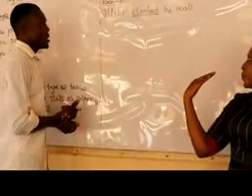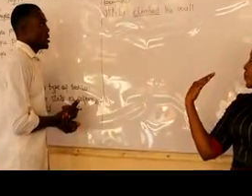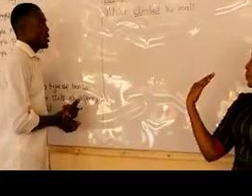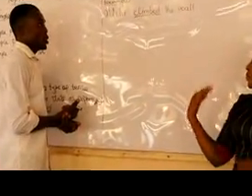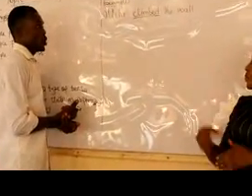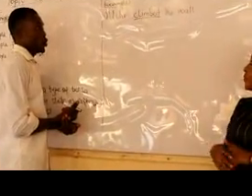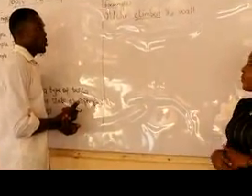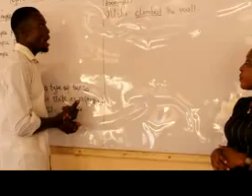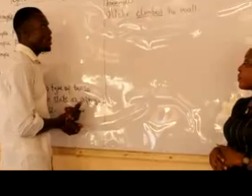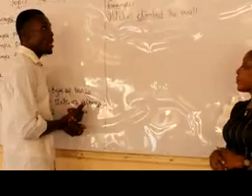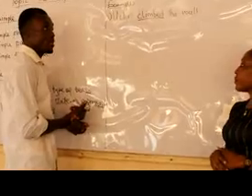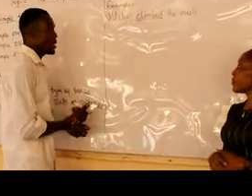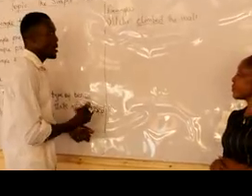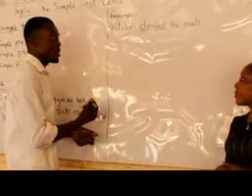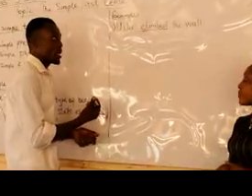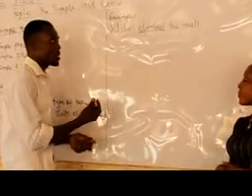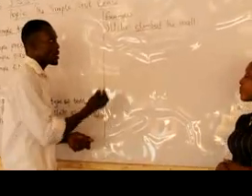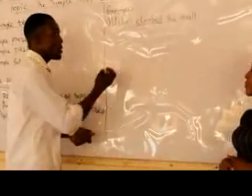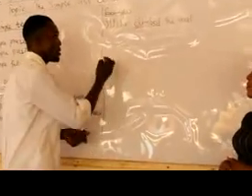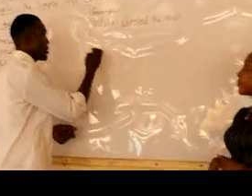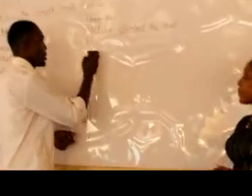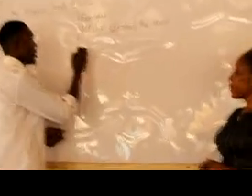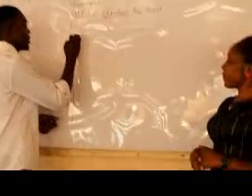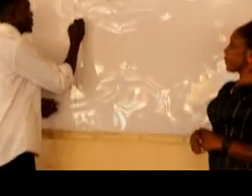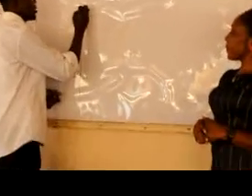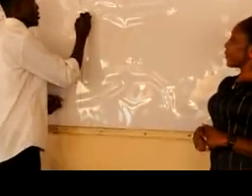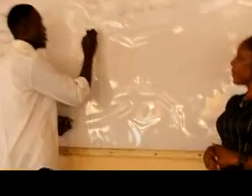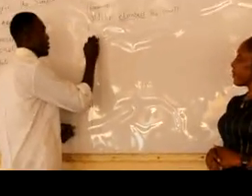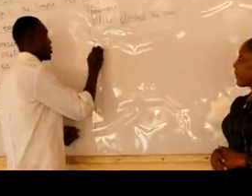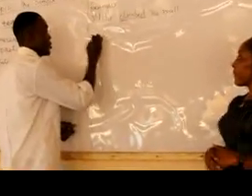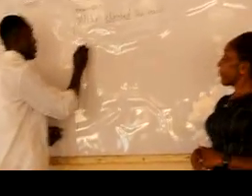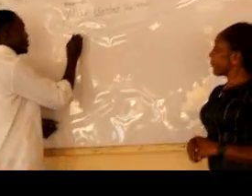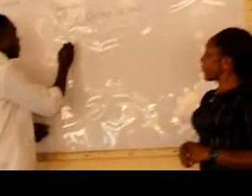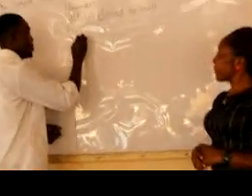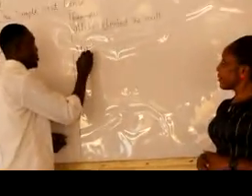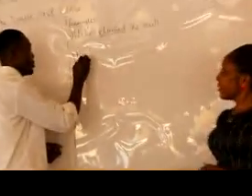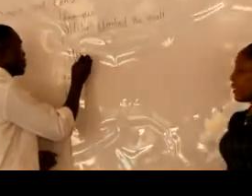we should be having a sentence that reads